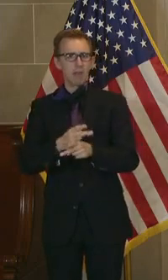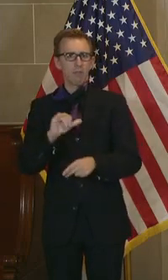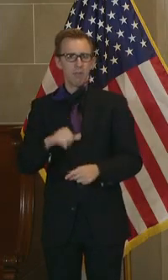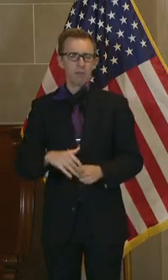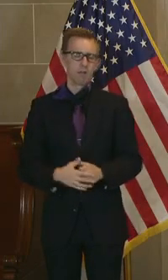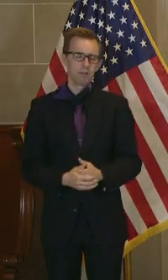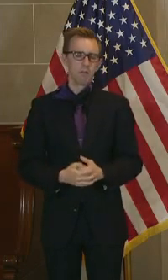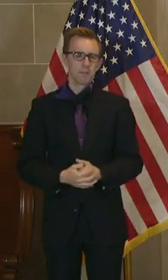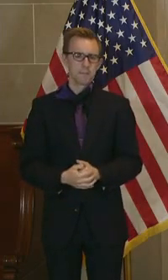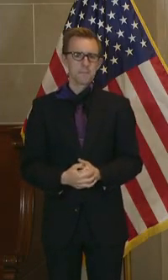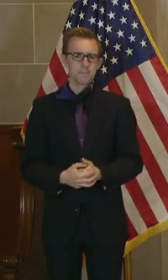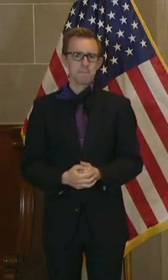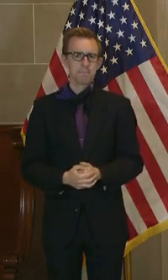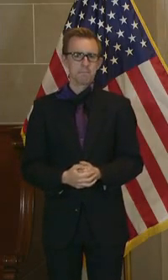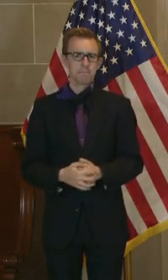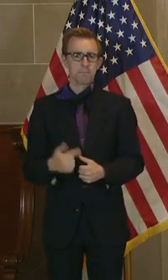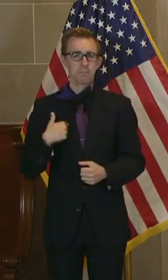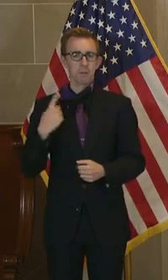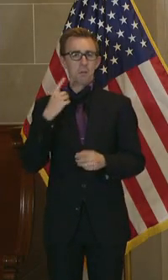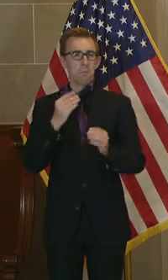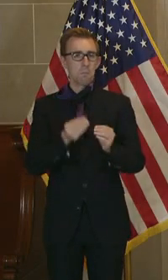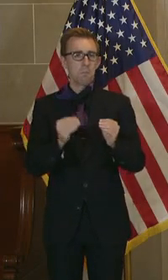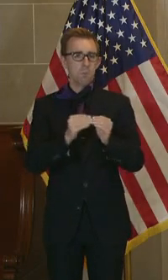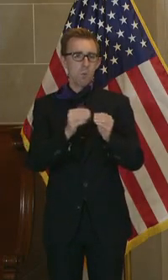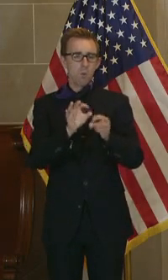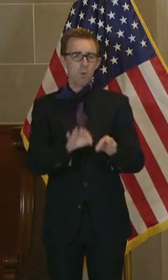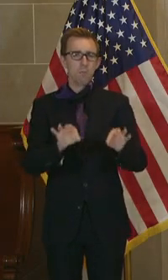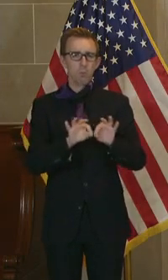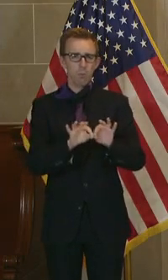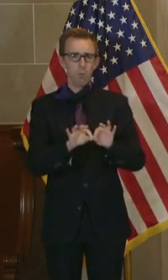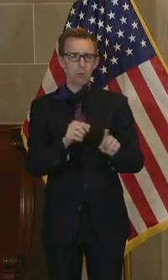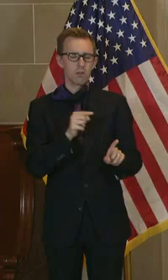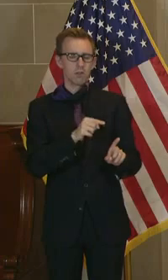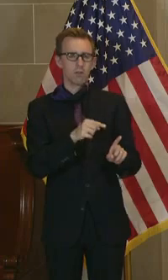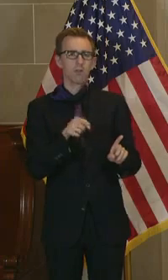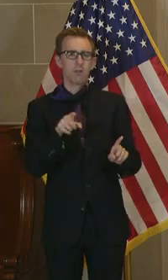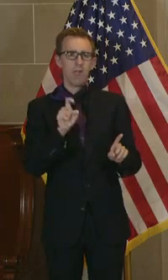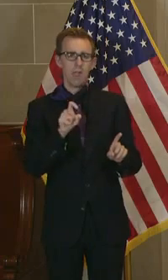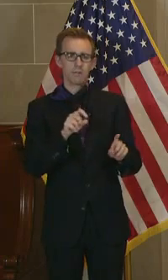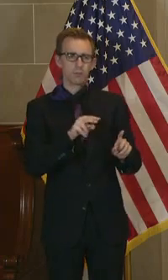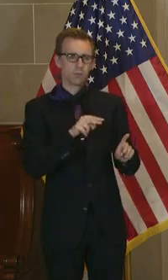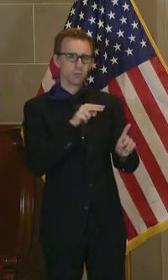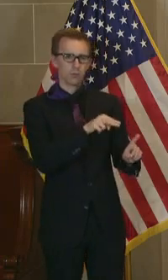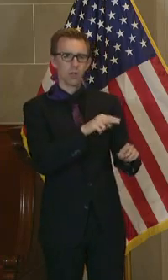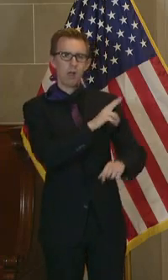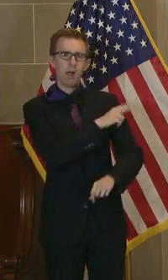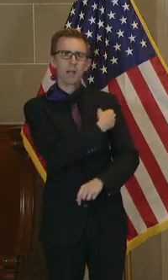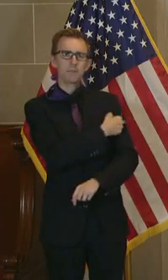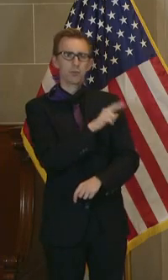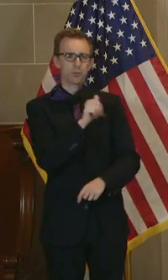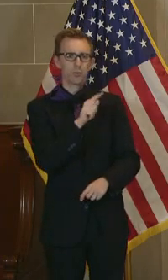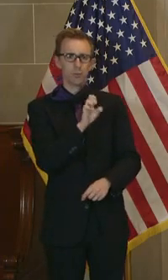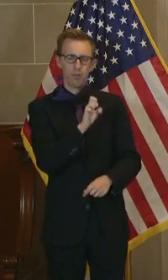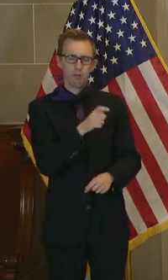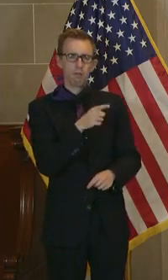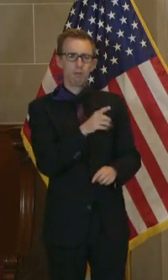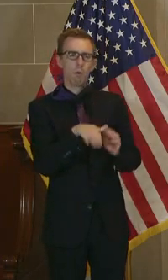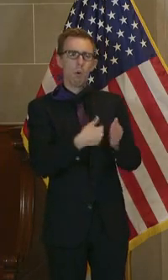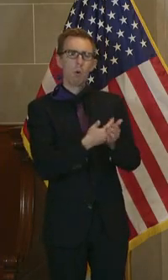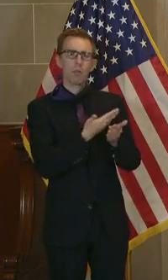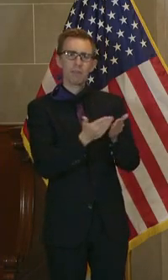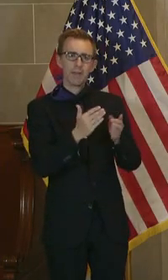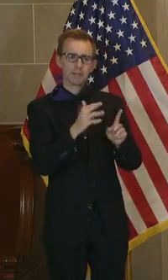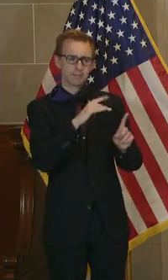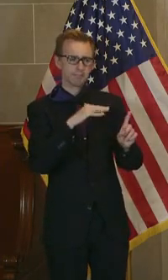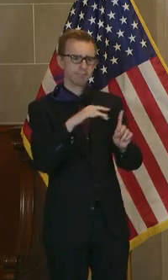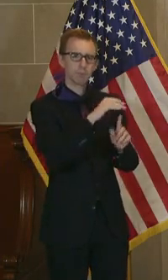I think more importantly, you have to always look at the hospitalization. You have to look at all the things that go around